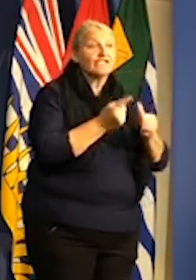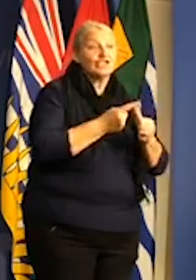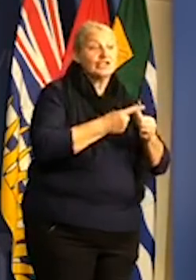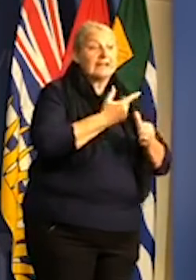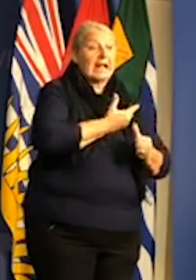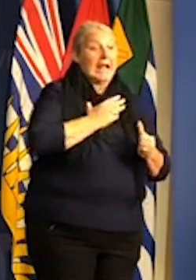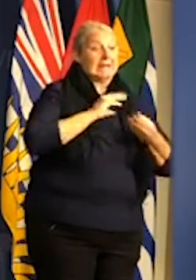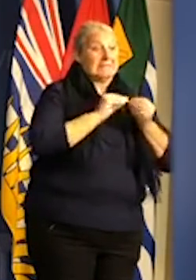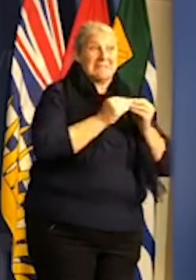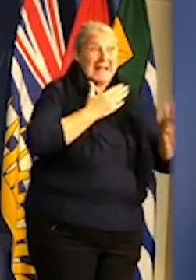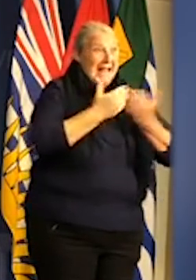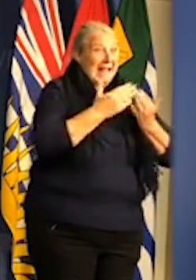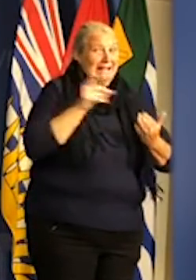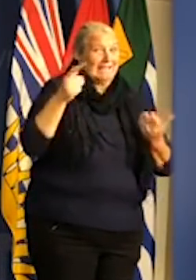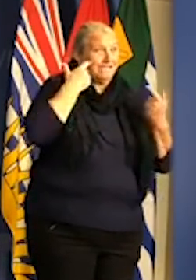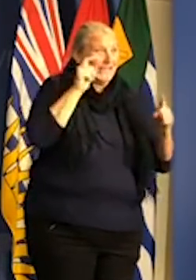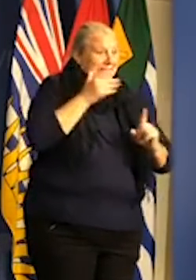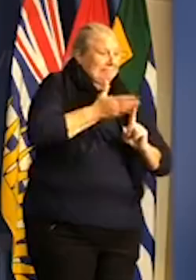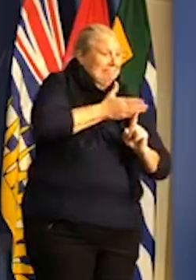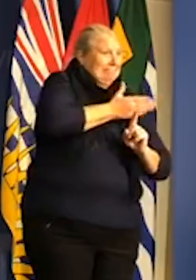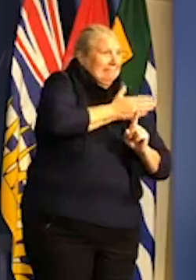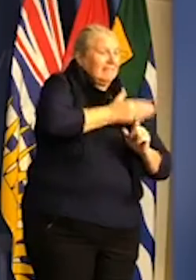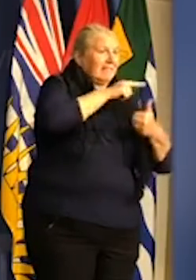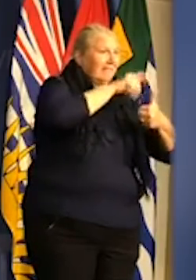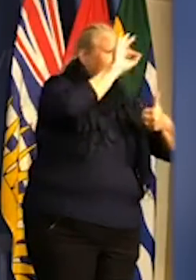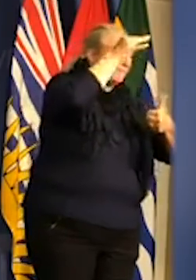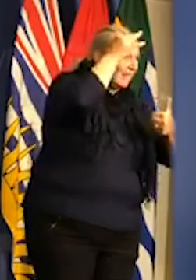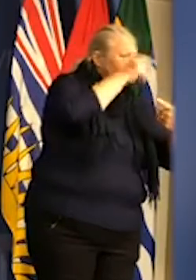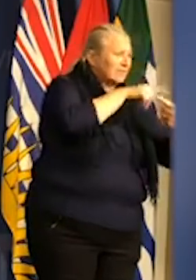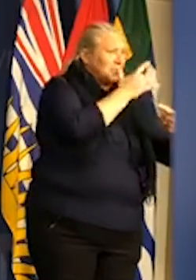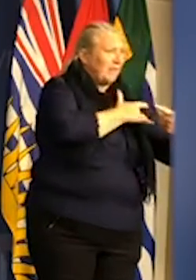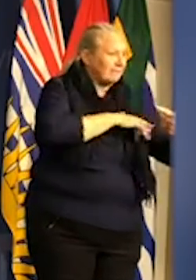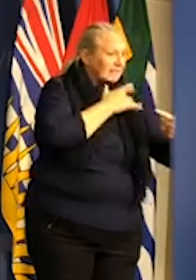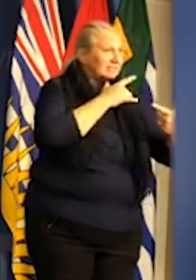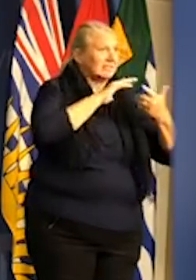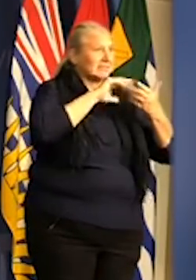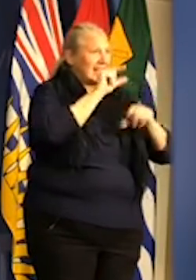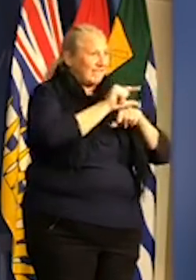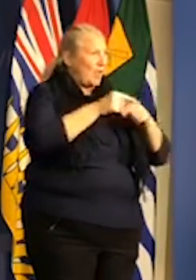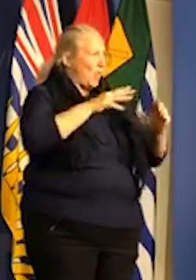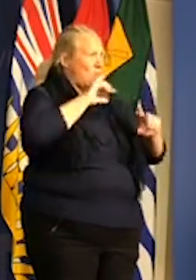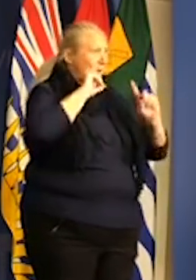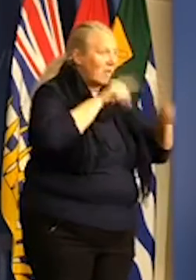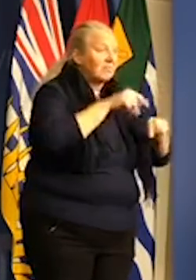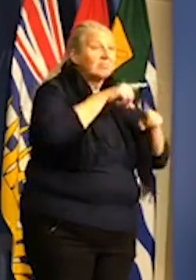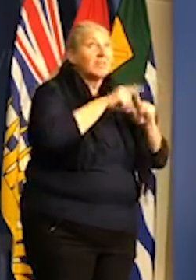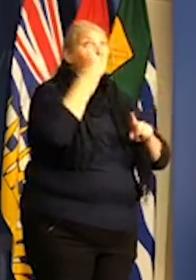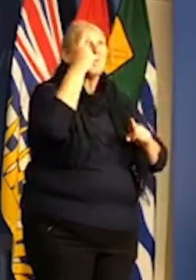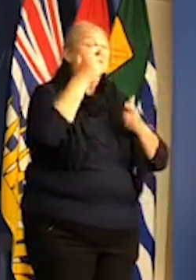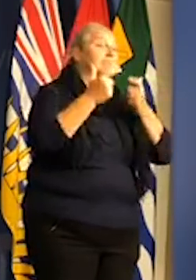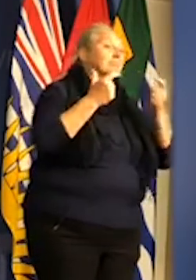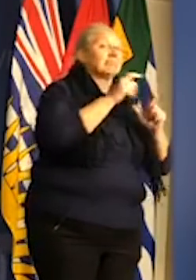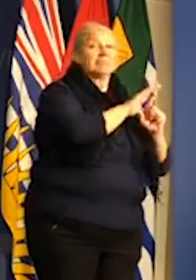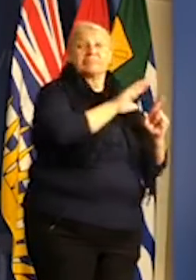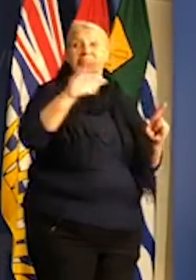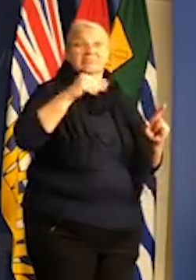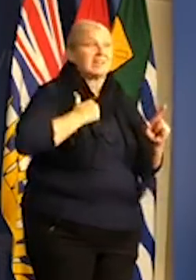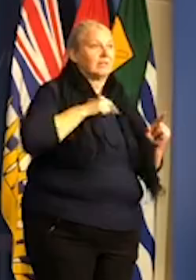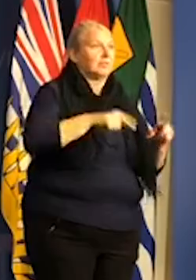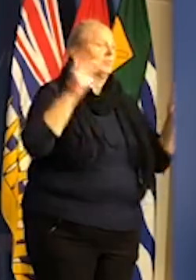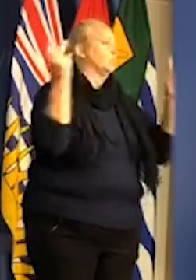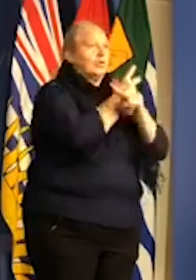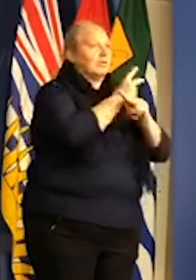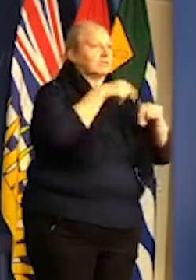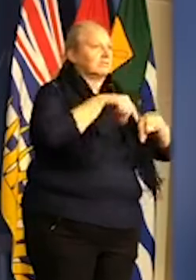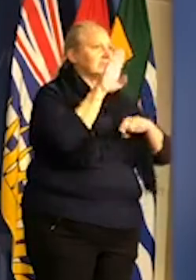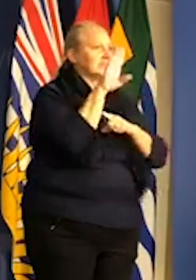that despite the extraordinary efforts of federal, provincial, and local governments, we are one of the hardest hit regions in the country. As